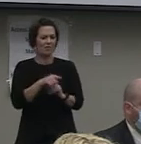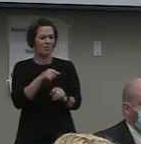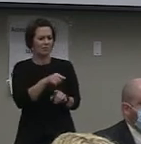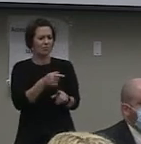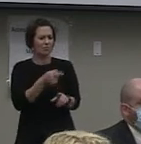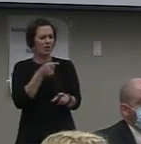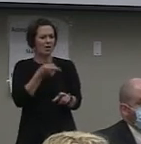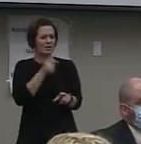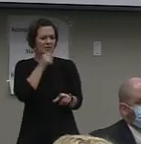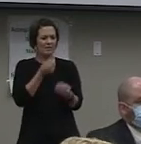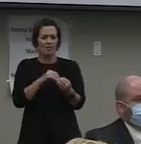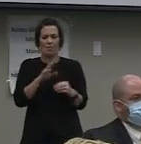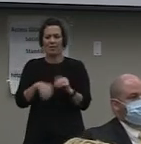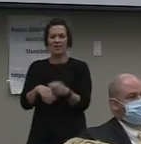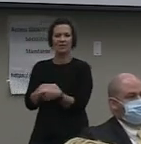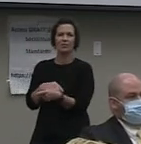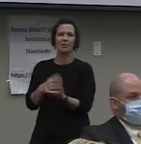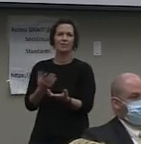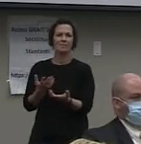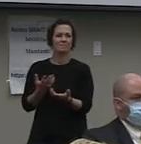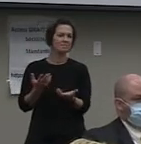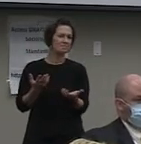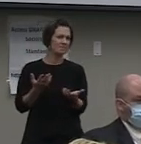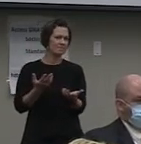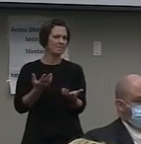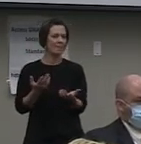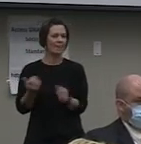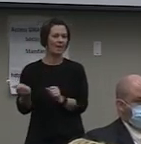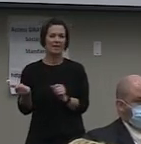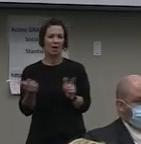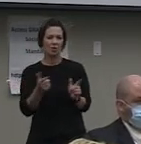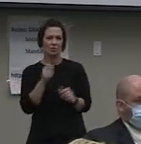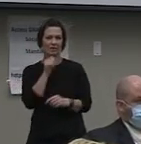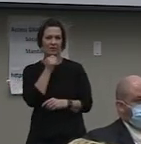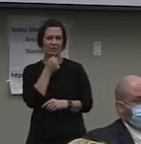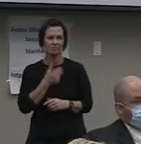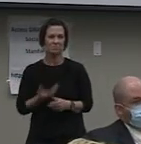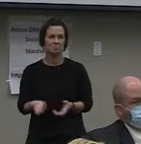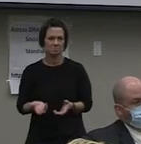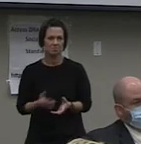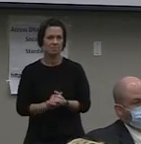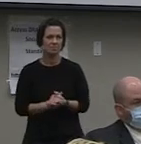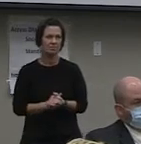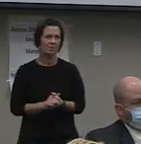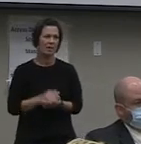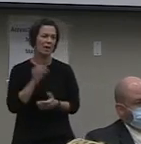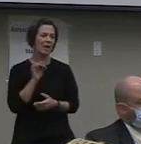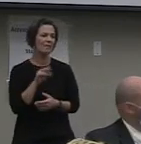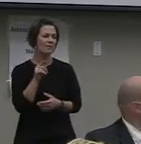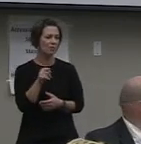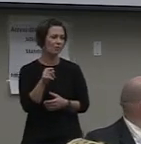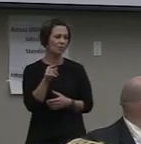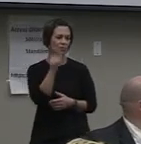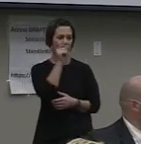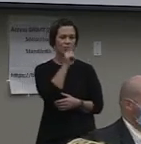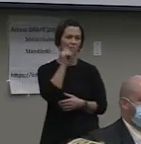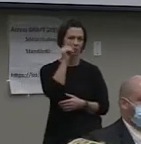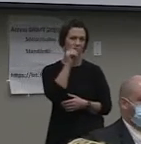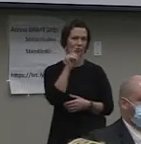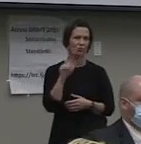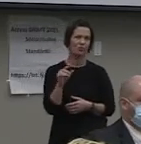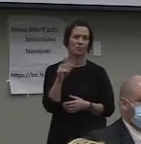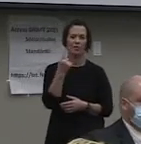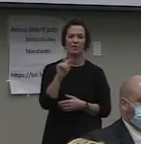is, I don't know if you've ever heard of a man named James Curley. James, if you Google Curley